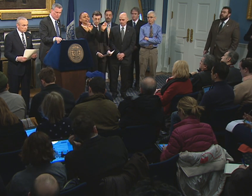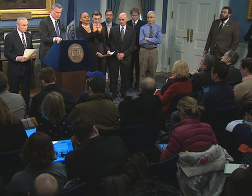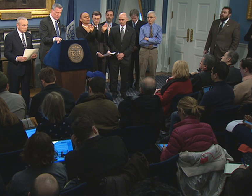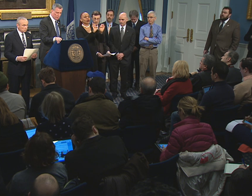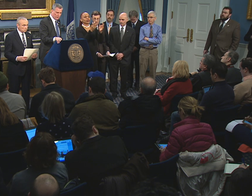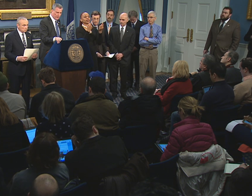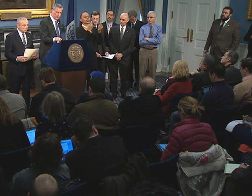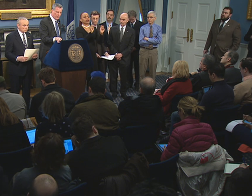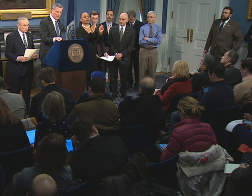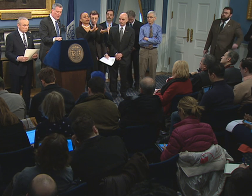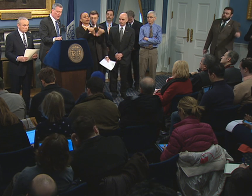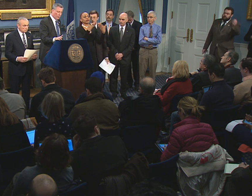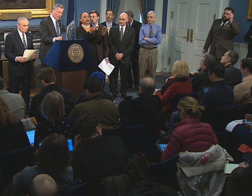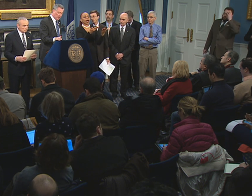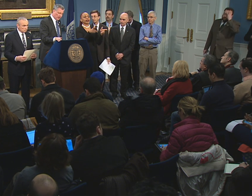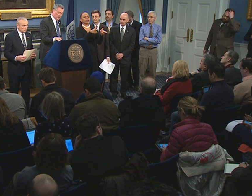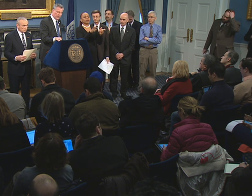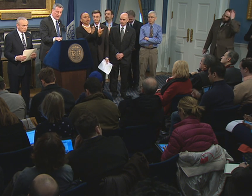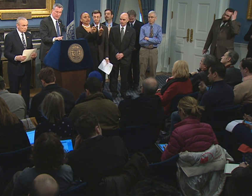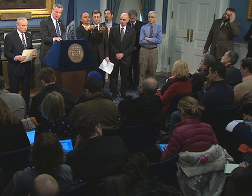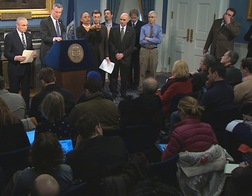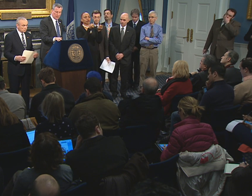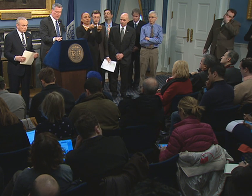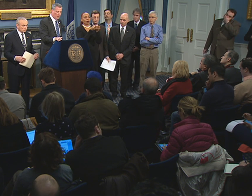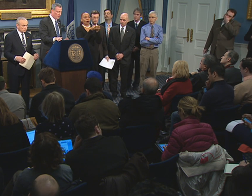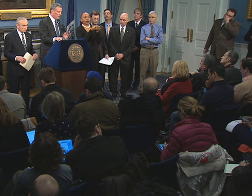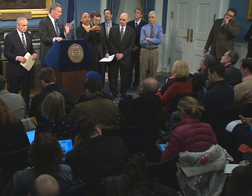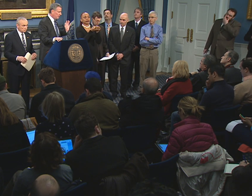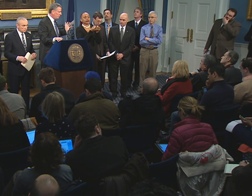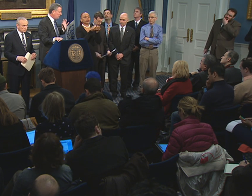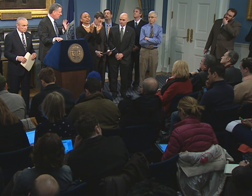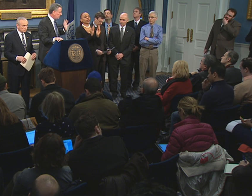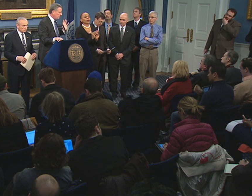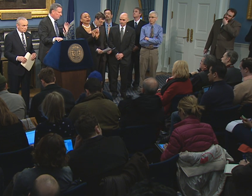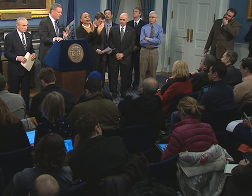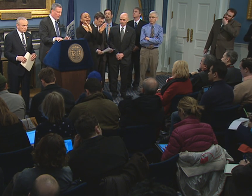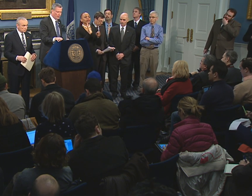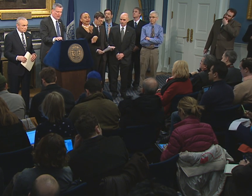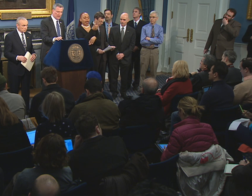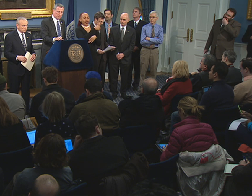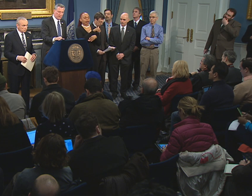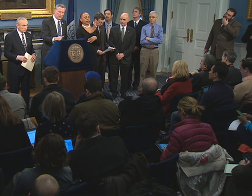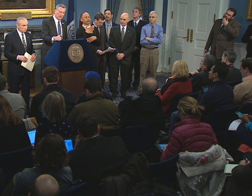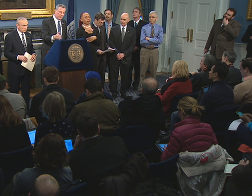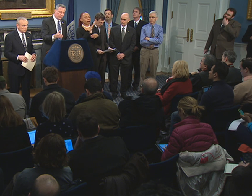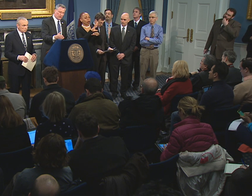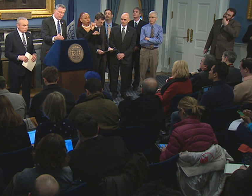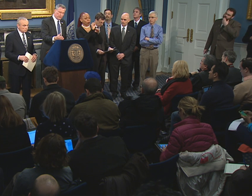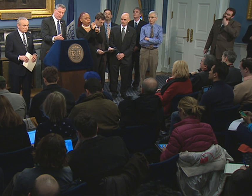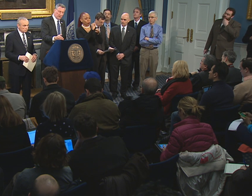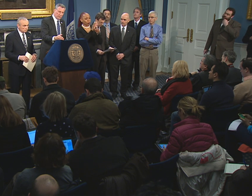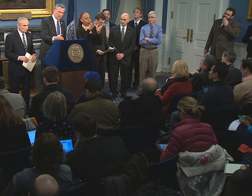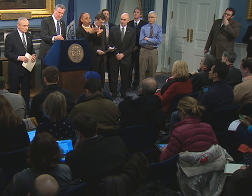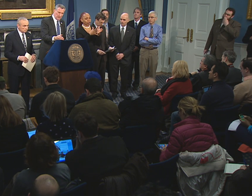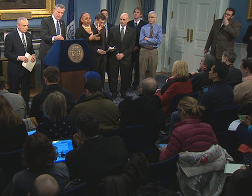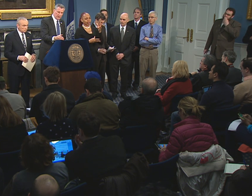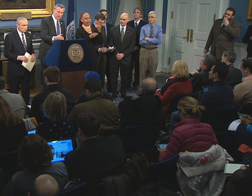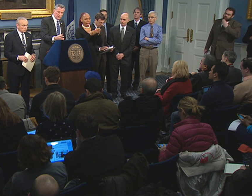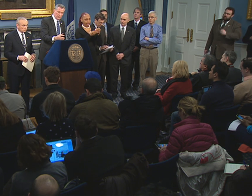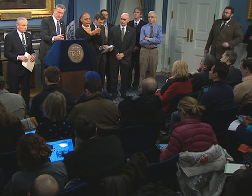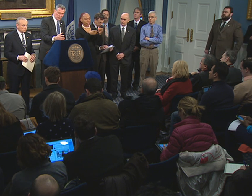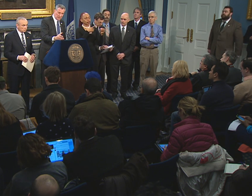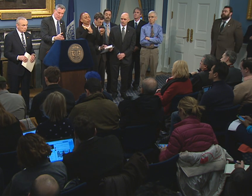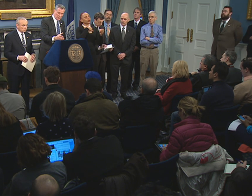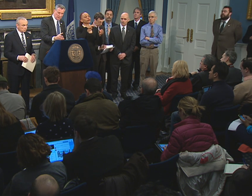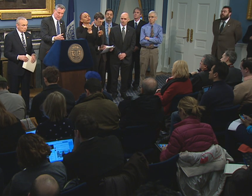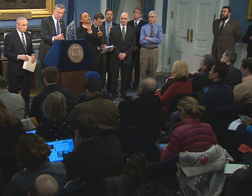immediate support for them. I want to clarify, I think, and again, any of my colleagues can fill in the blanks for me. We fully believe in